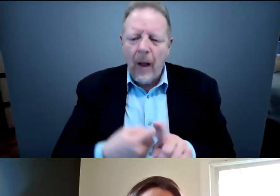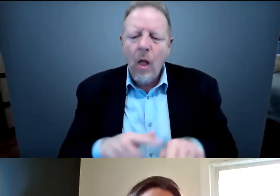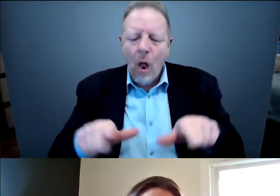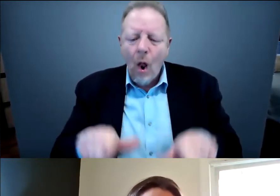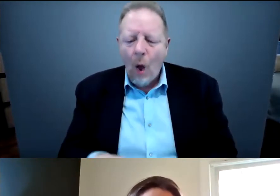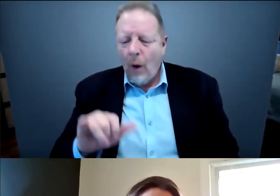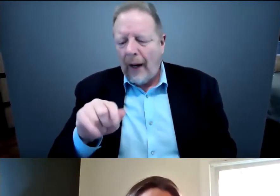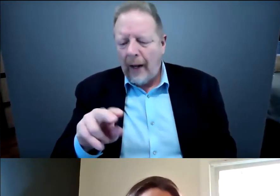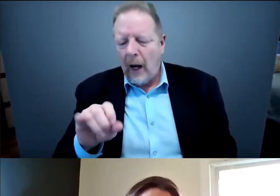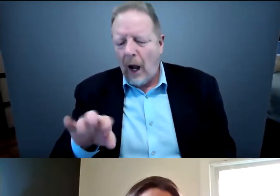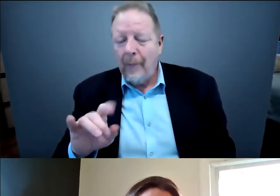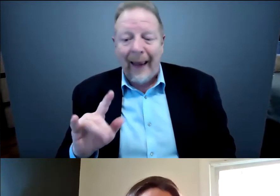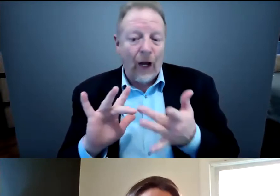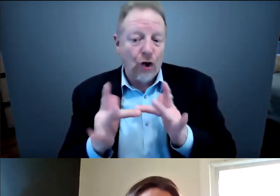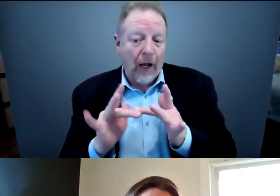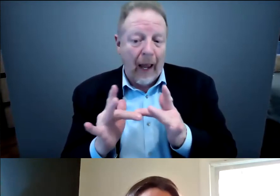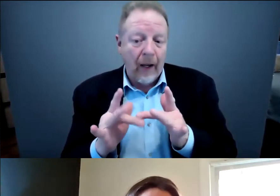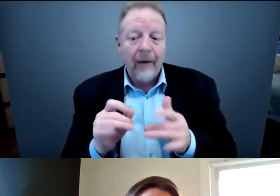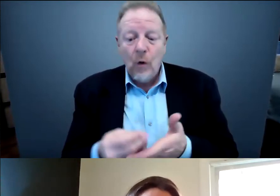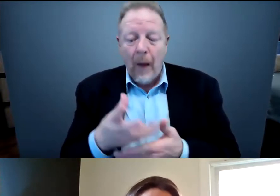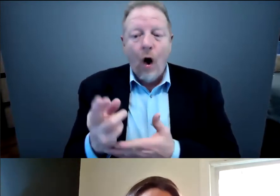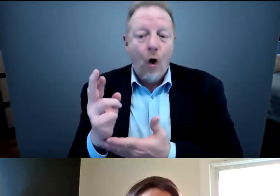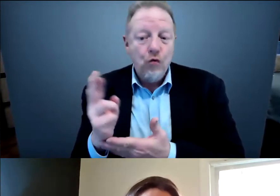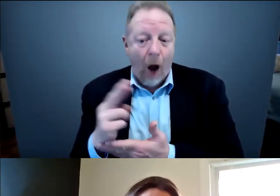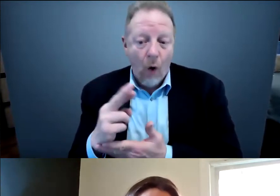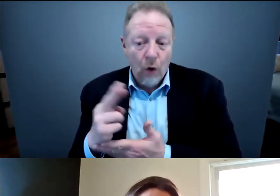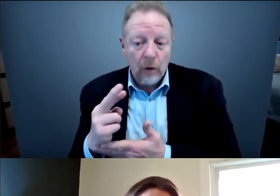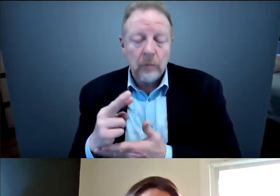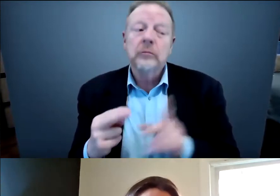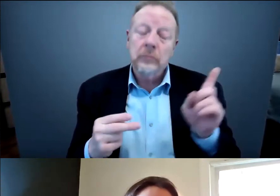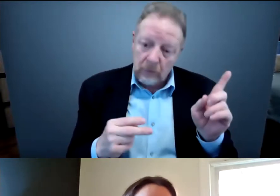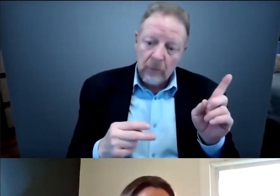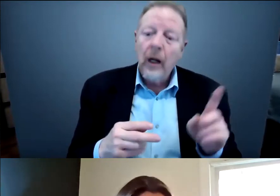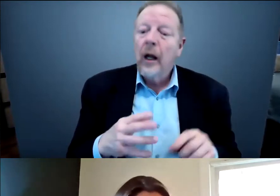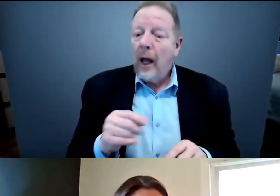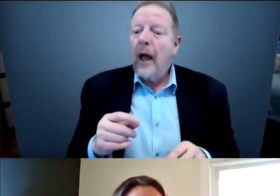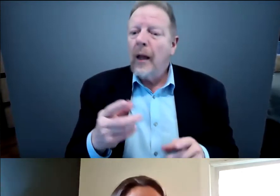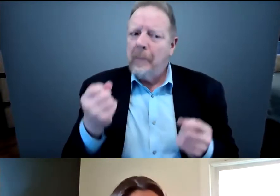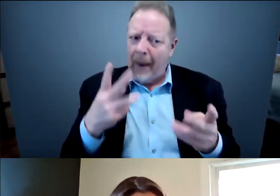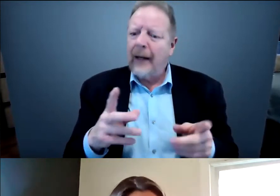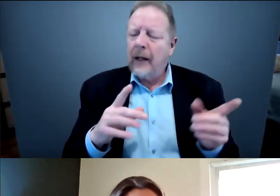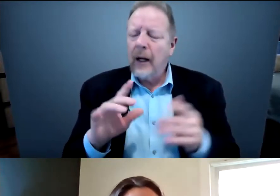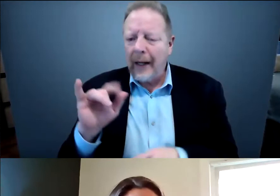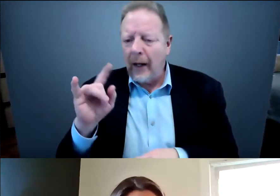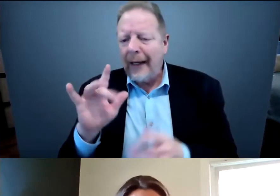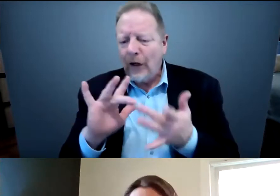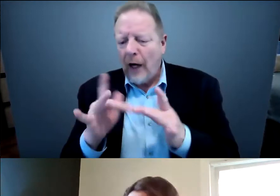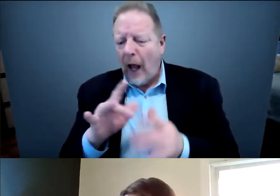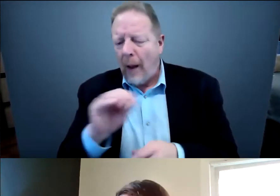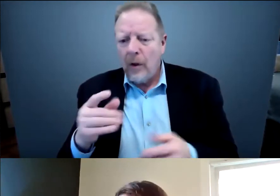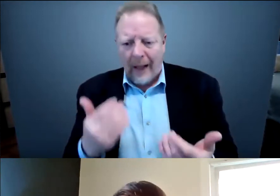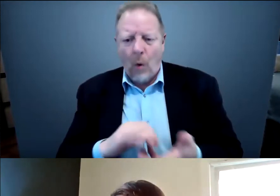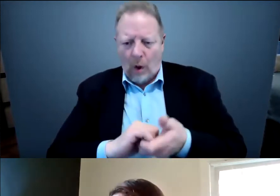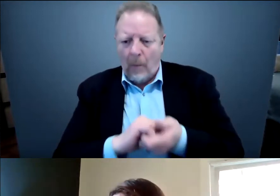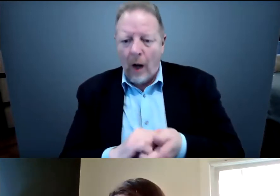income internet with the purchase of a router. And there's partners that are looking to do that for us. So there are a lot of things coming in